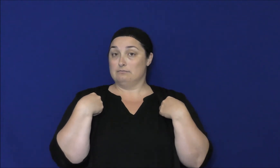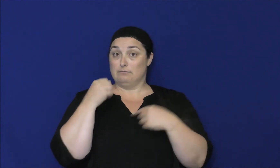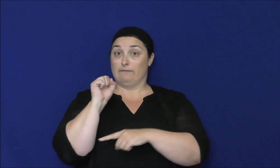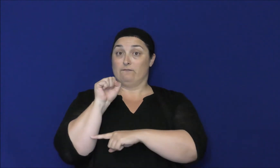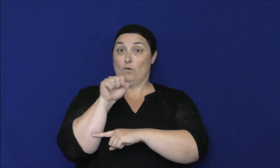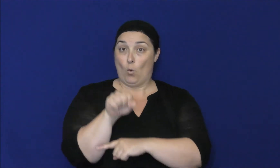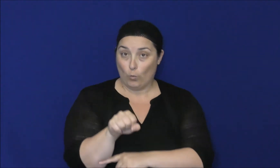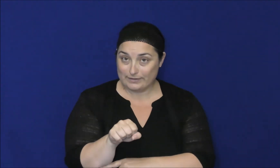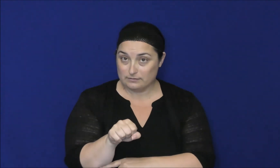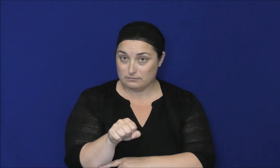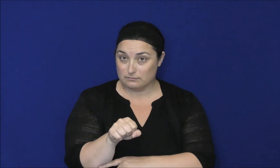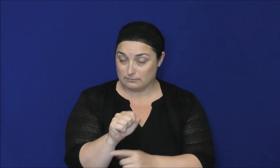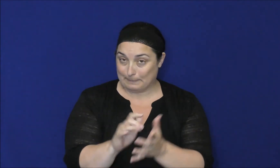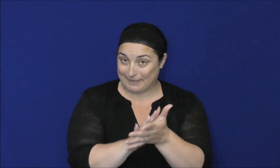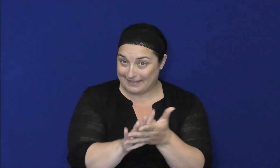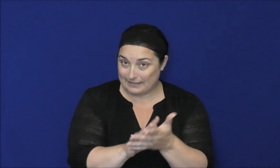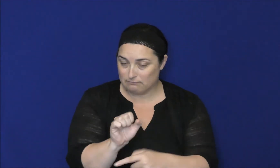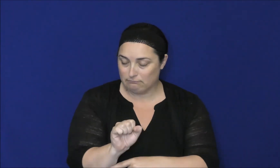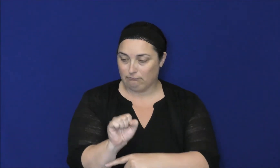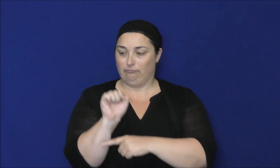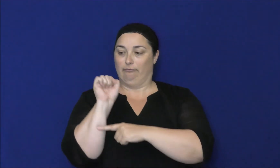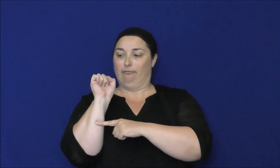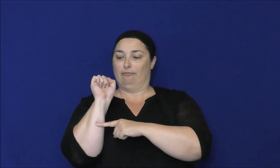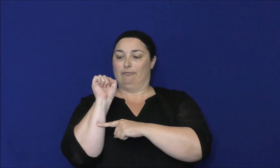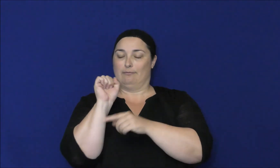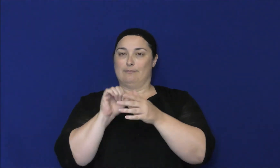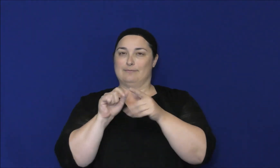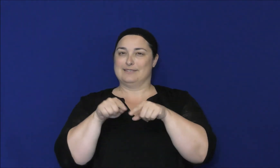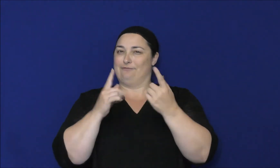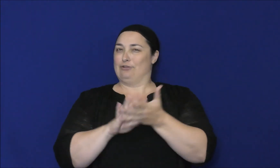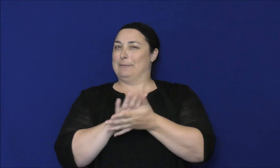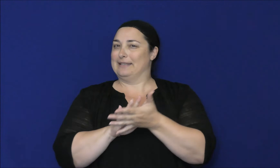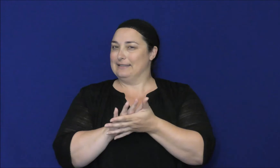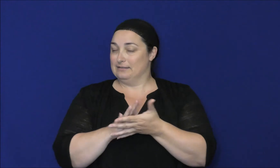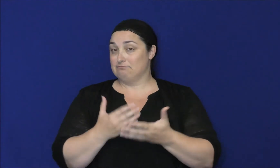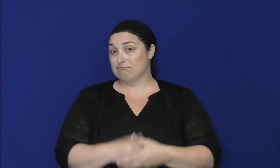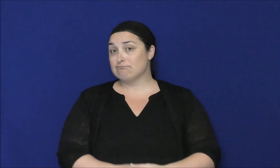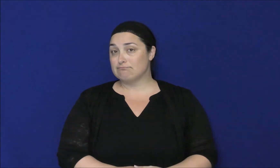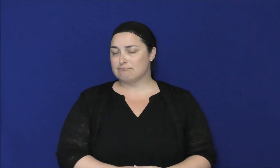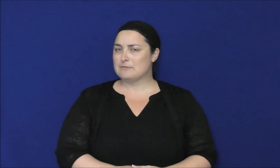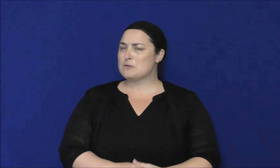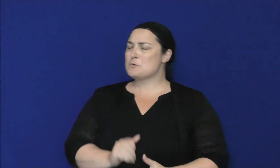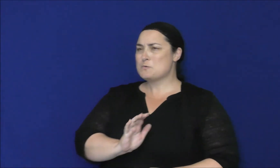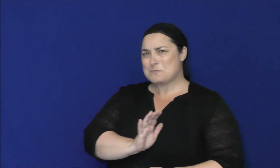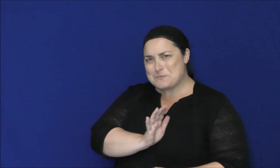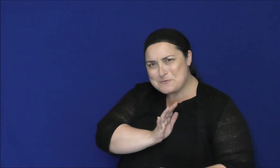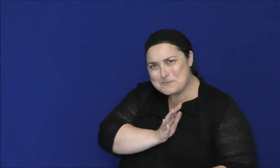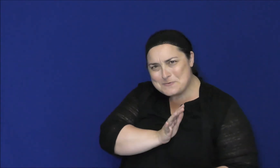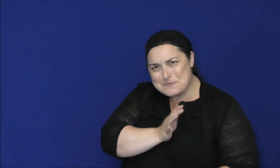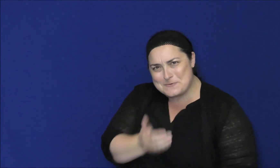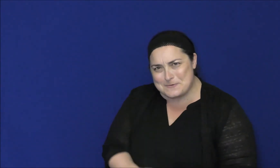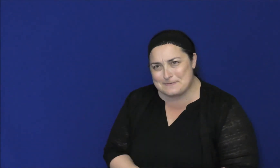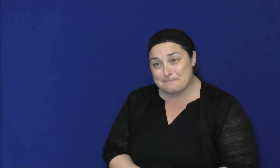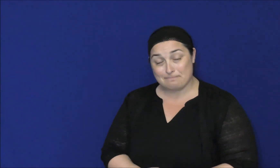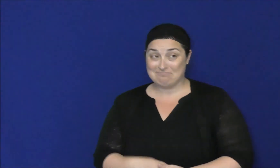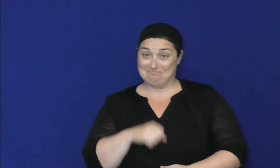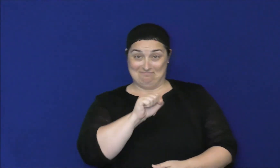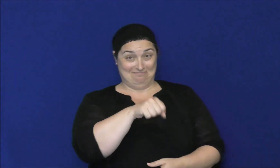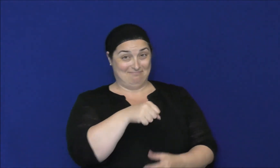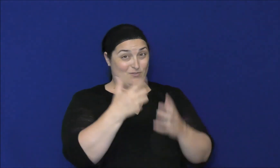back can indicate different meaning. Remarkable. Absolutely remarkable. Yes, it's very complex, and